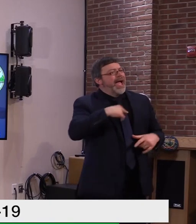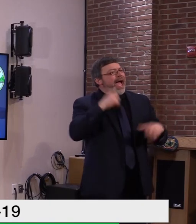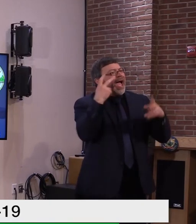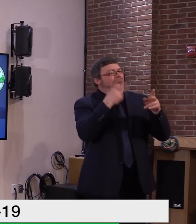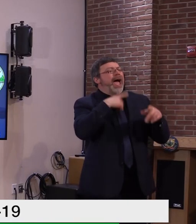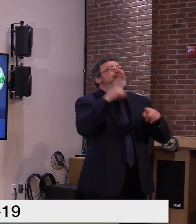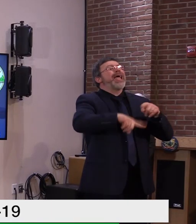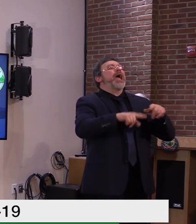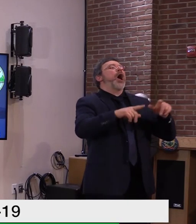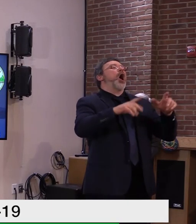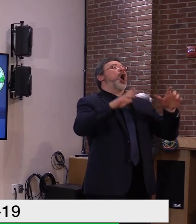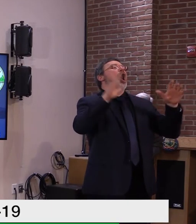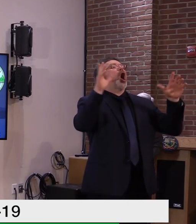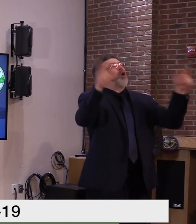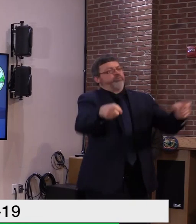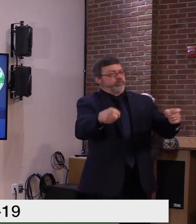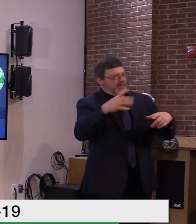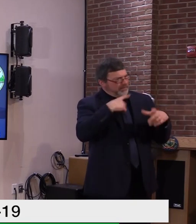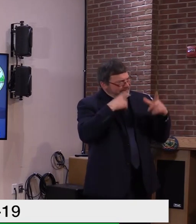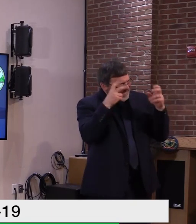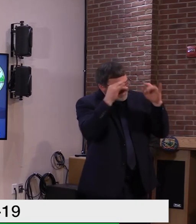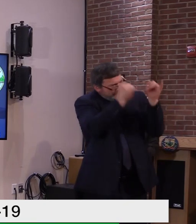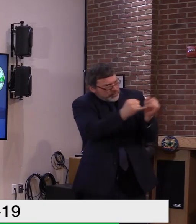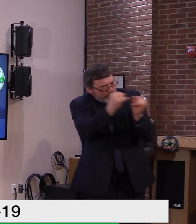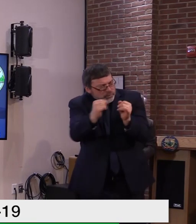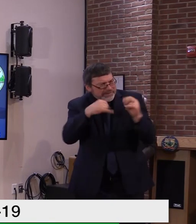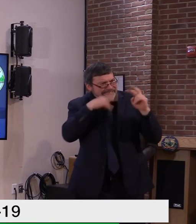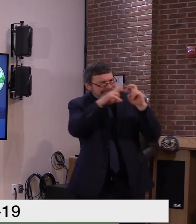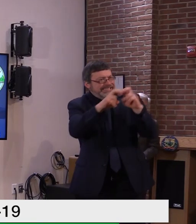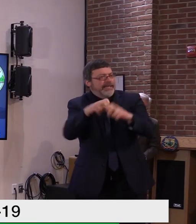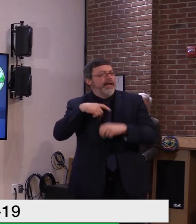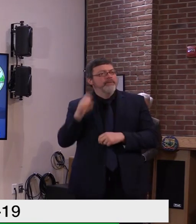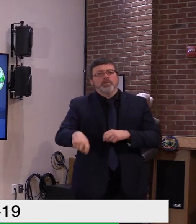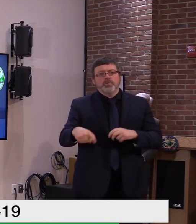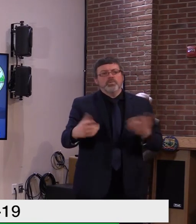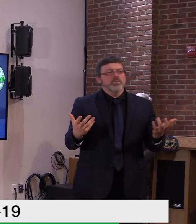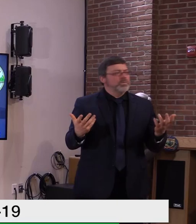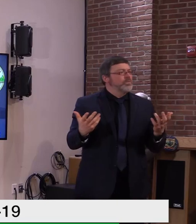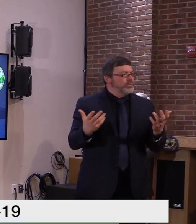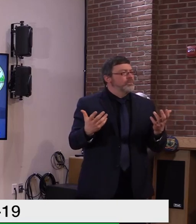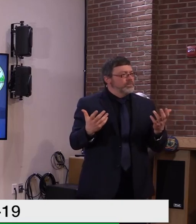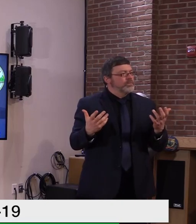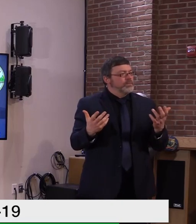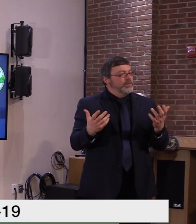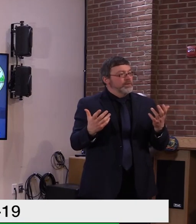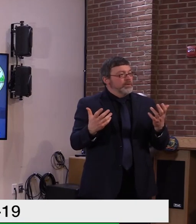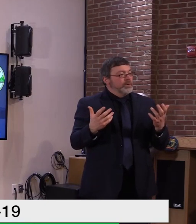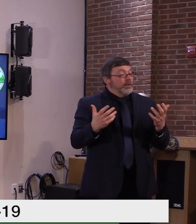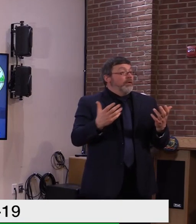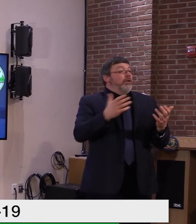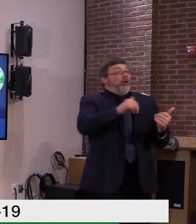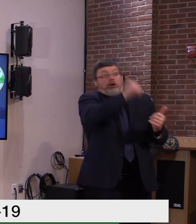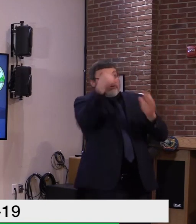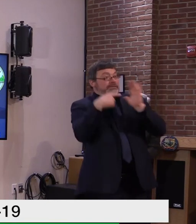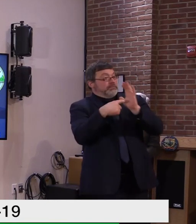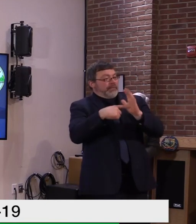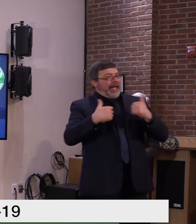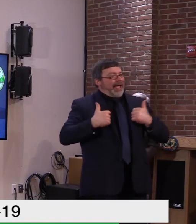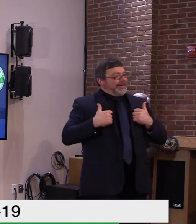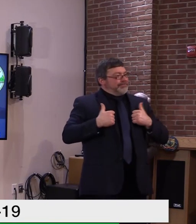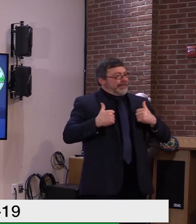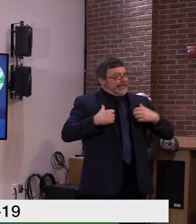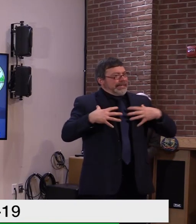asthma is not one of the conditions in the lungs that actually leads to a worse outcome with COVID.